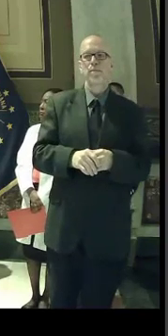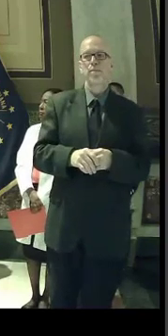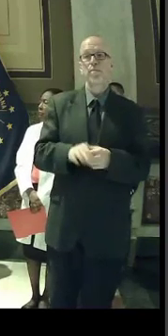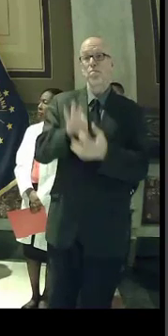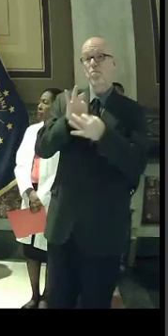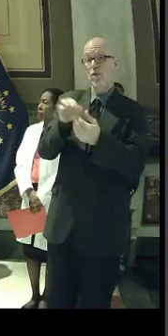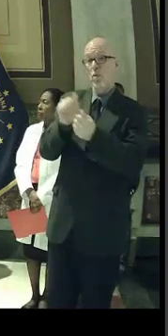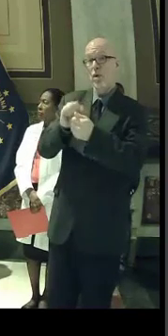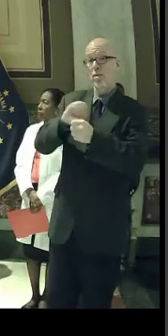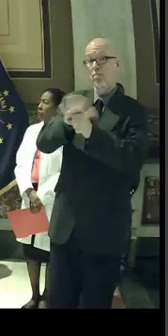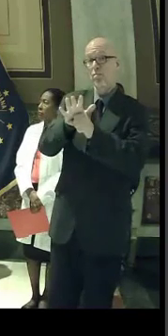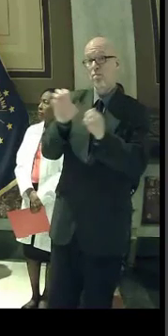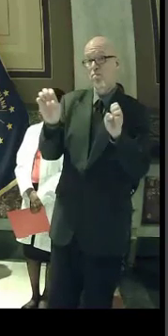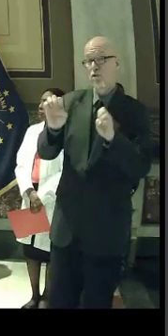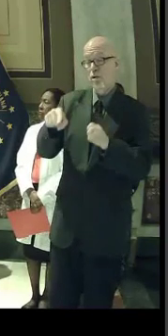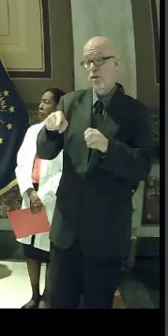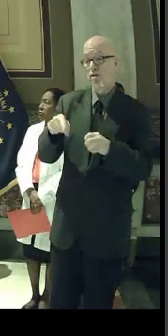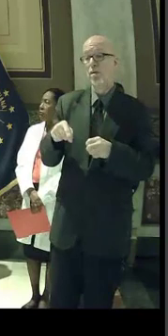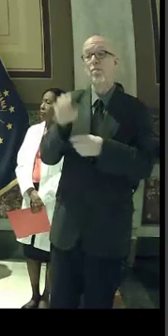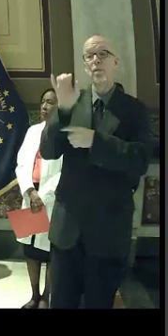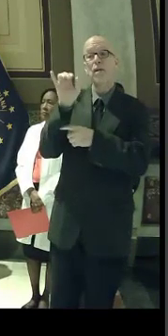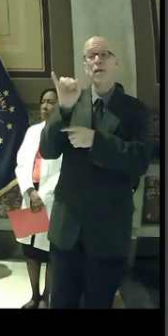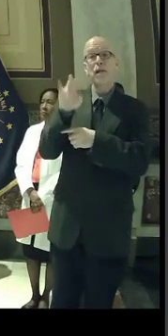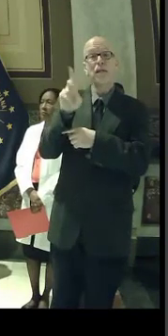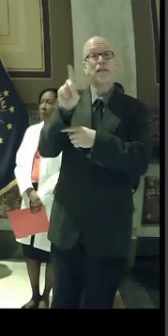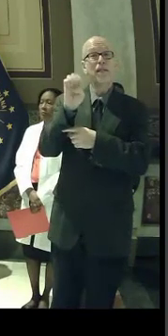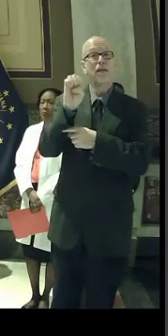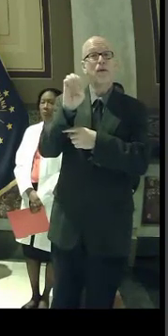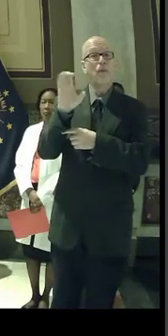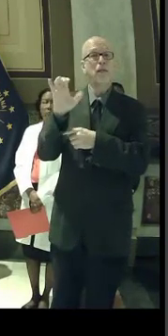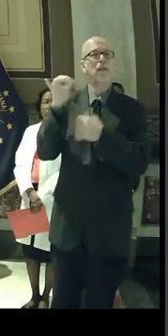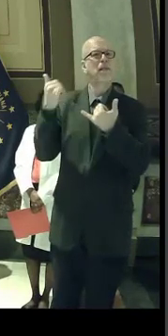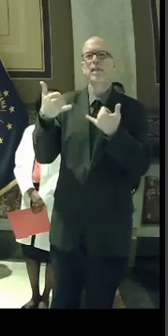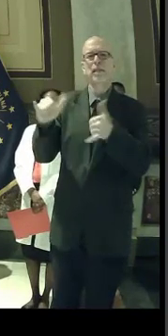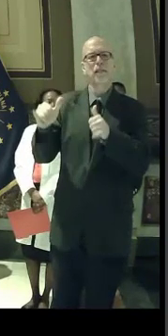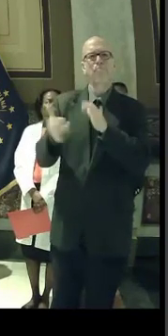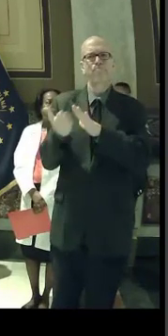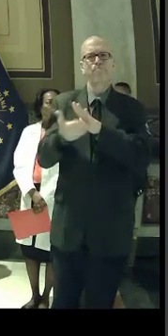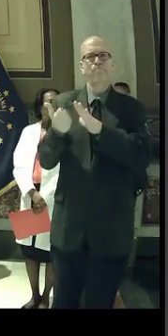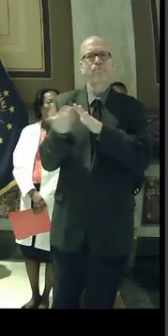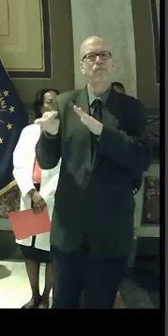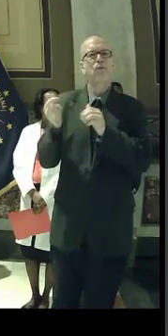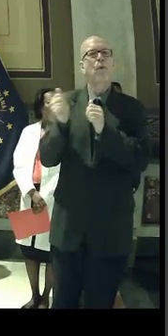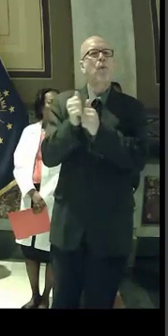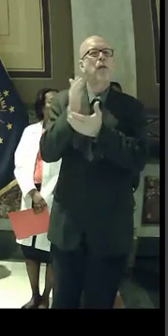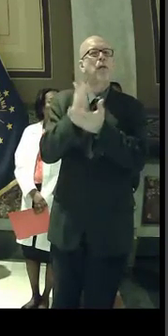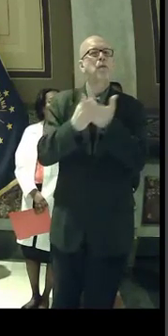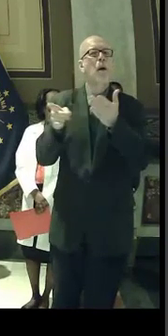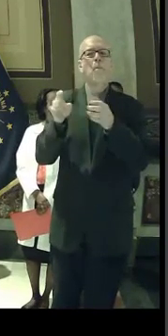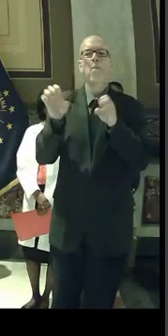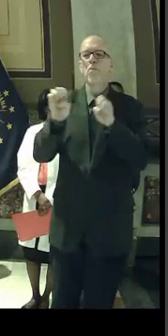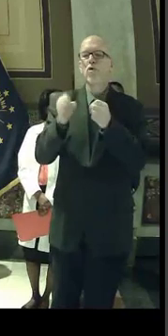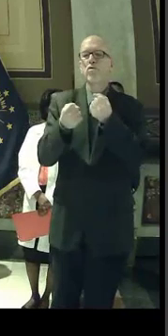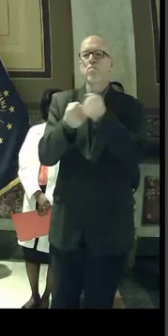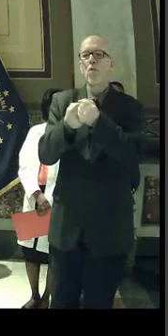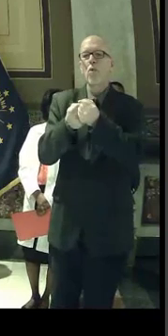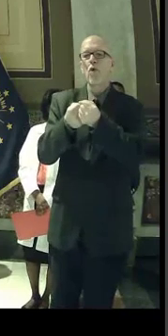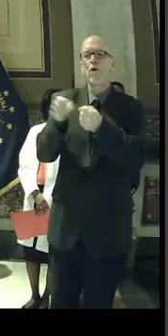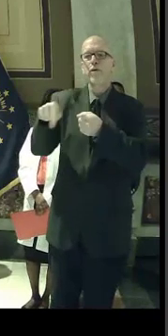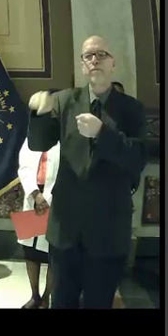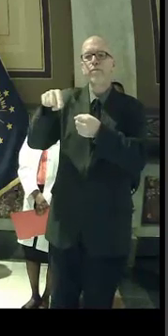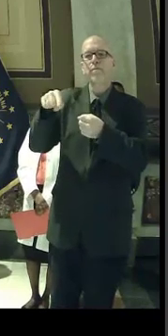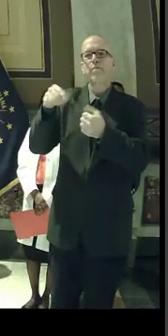to the COVID-19 emergency, the Indiana EOC is fully operational with some select emergency support functions that